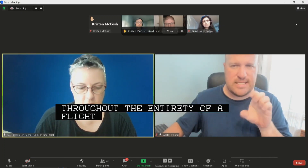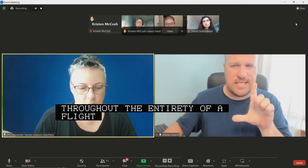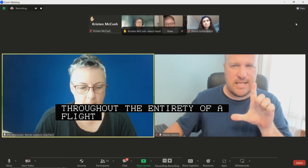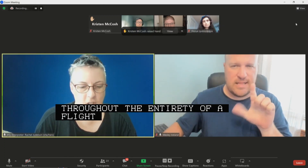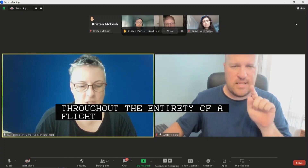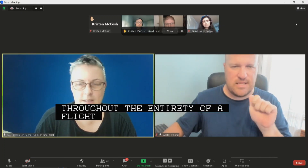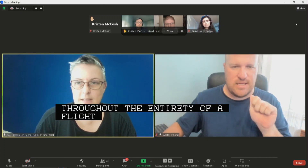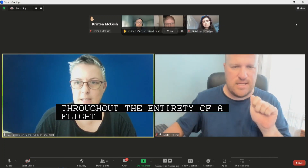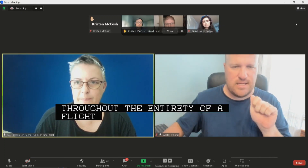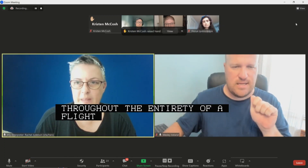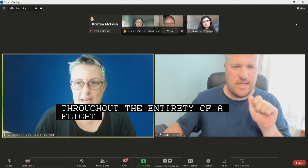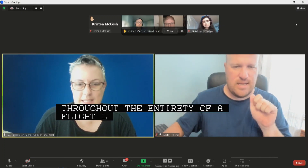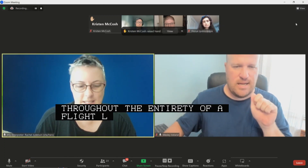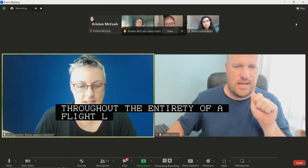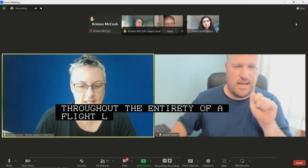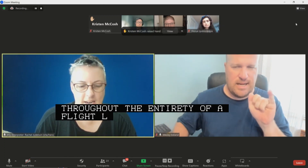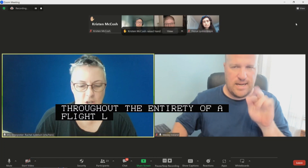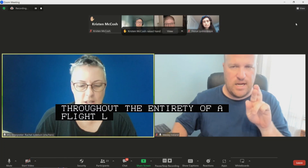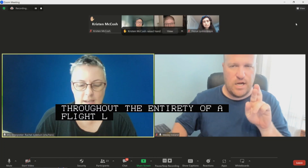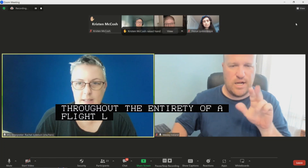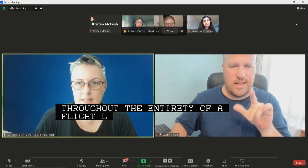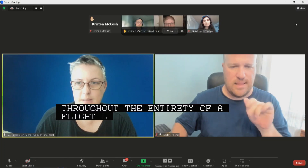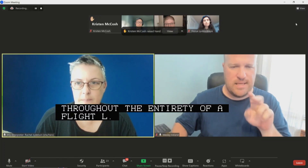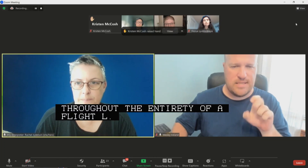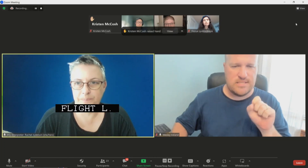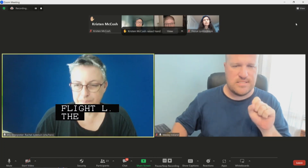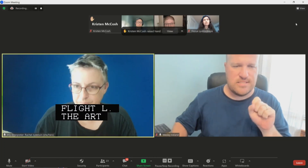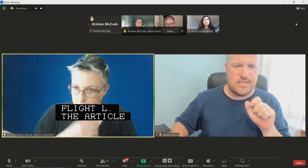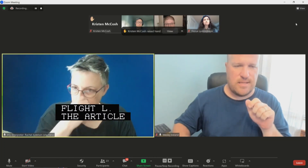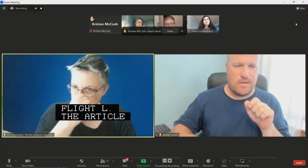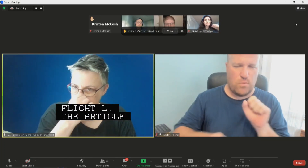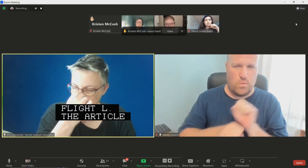The article mentioned that Delta Airlines